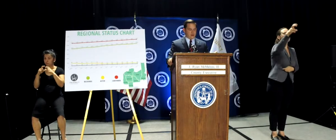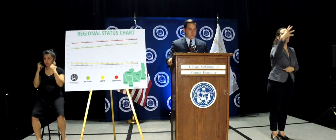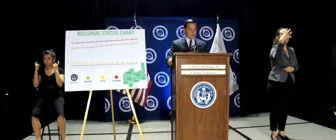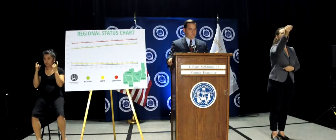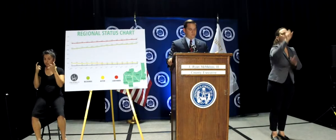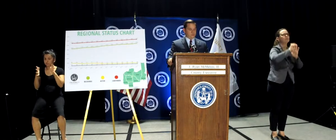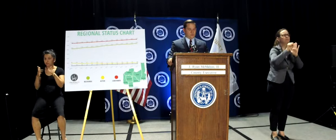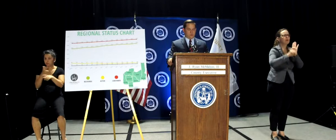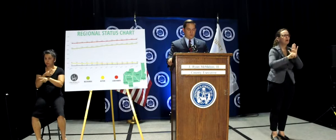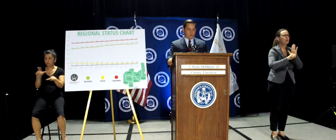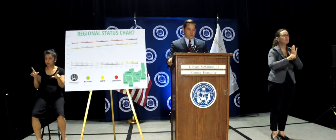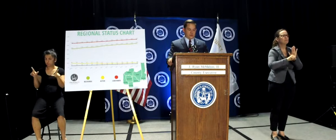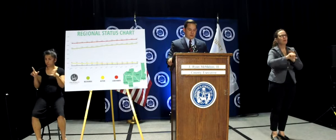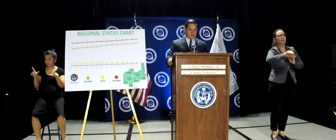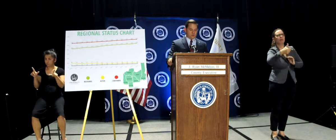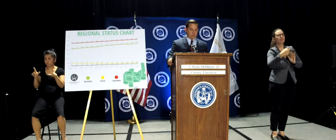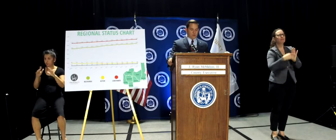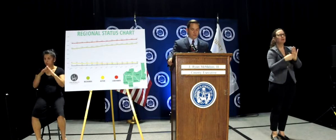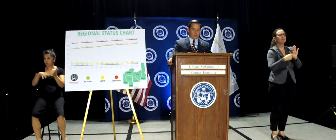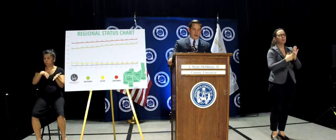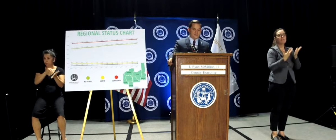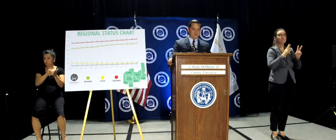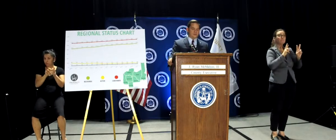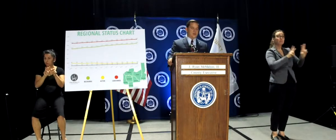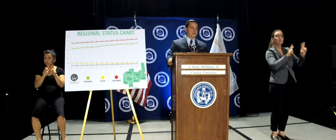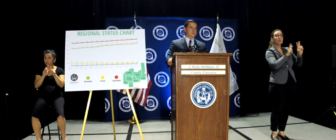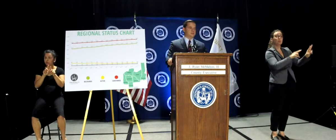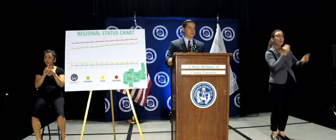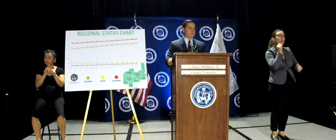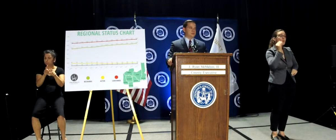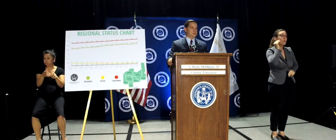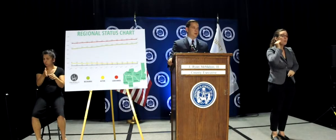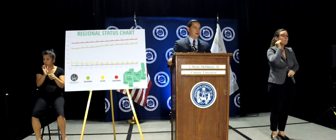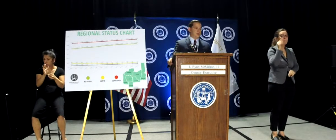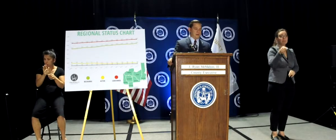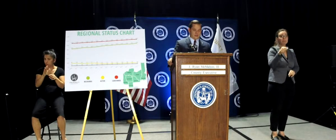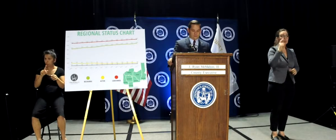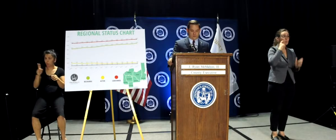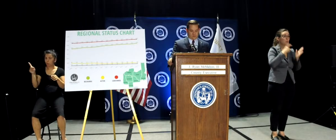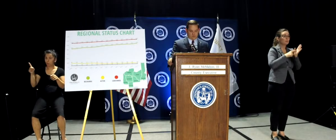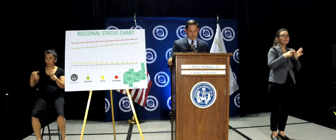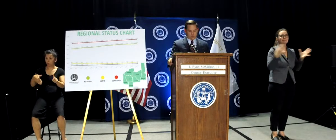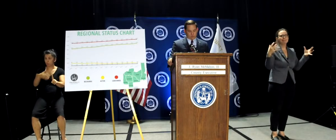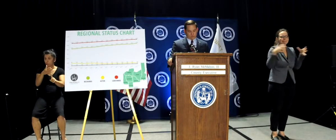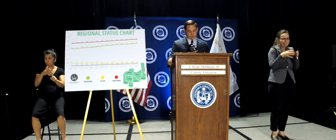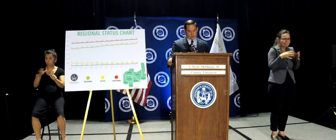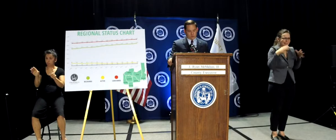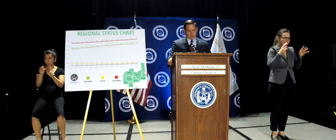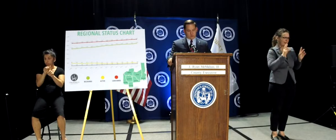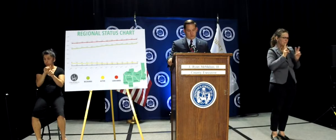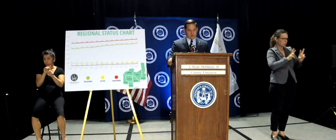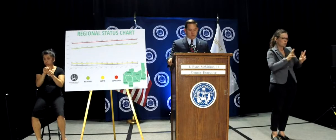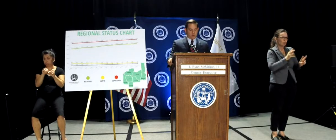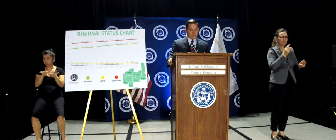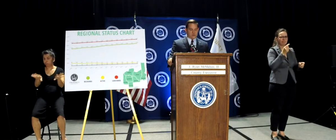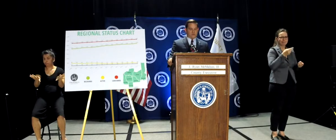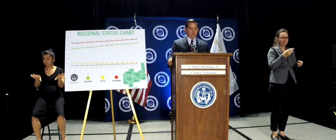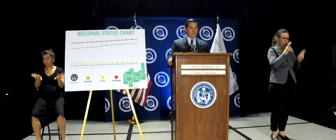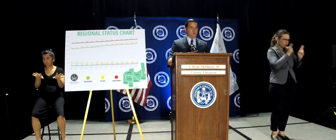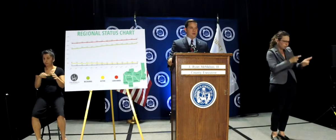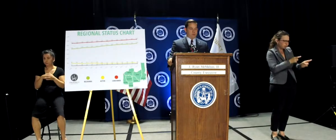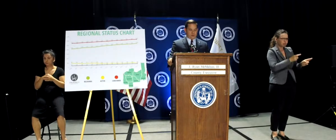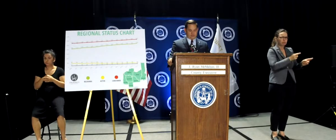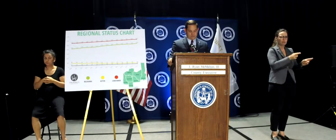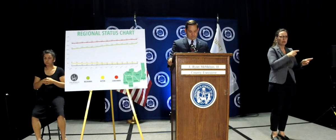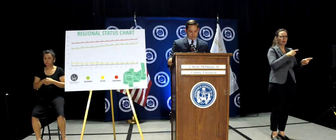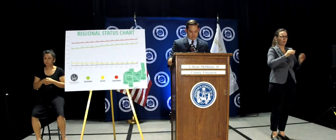neighboring county, which then led to multiple positive cases at that family funeral. Exposed at a 4th